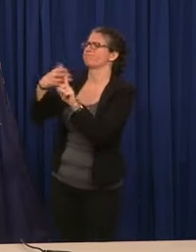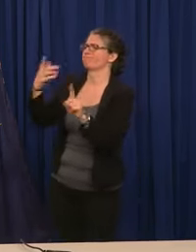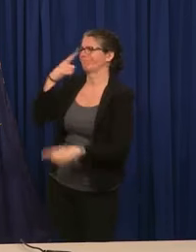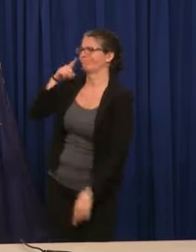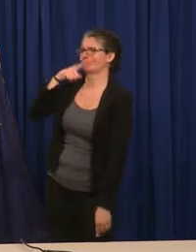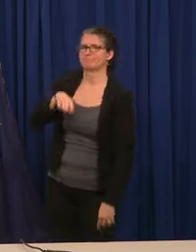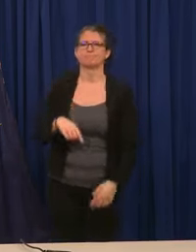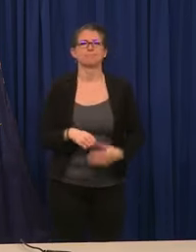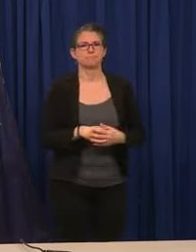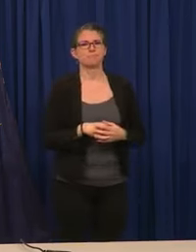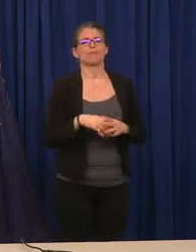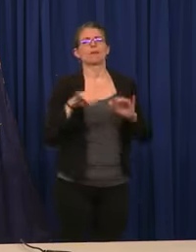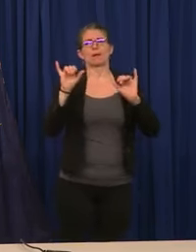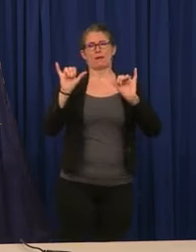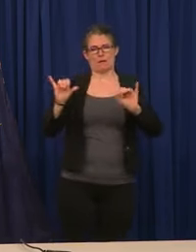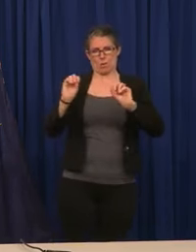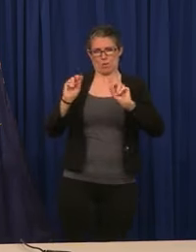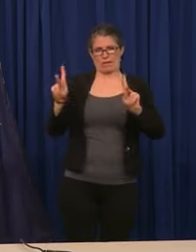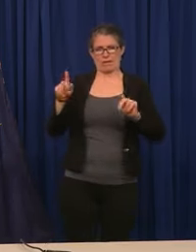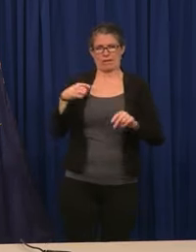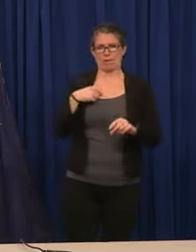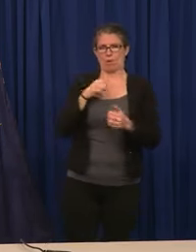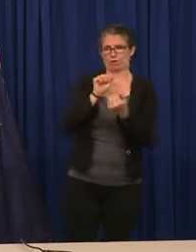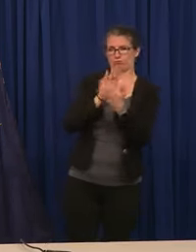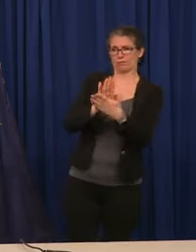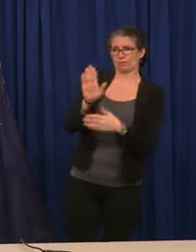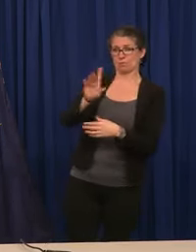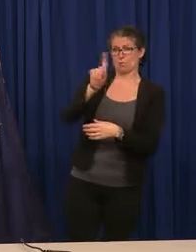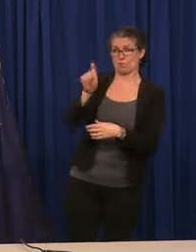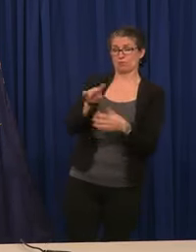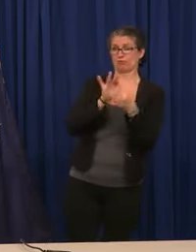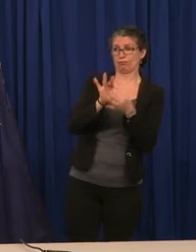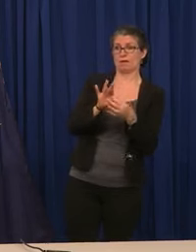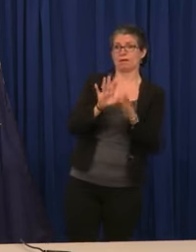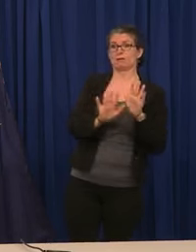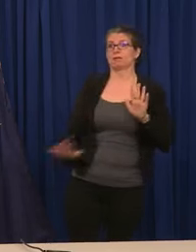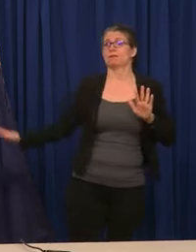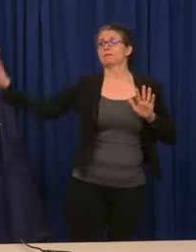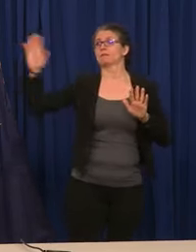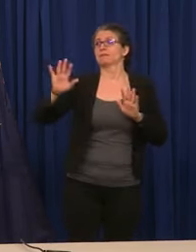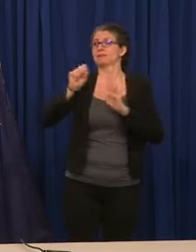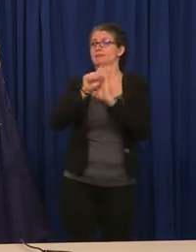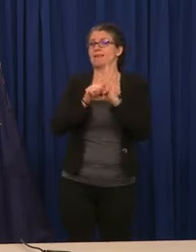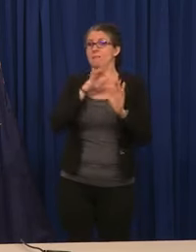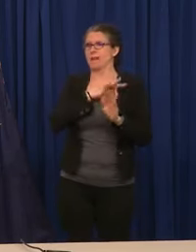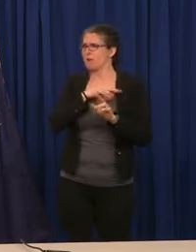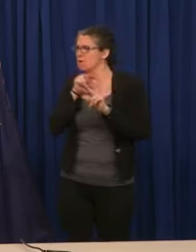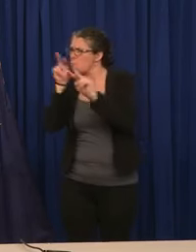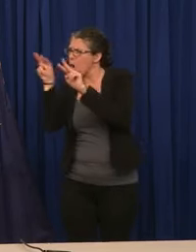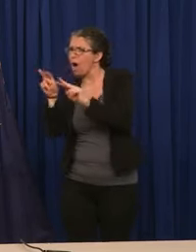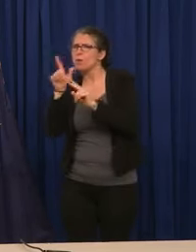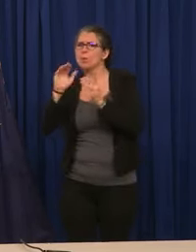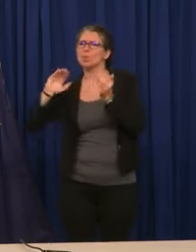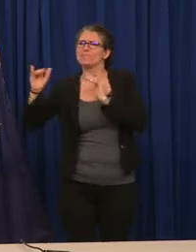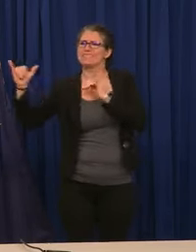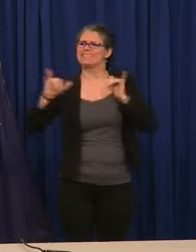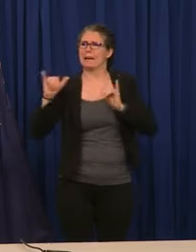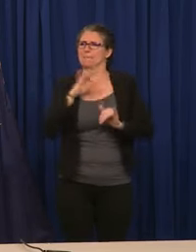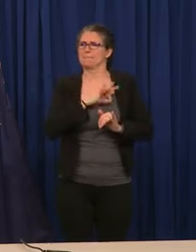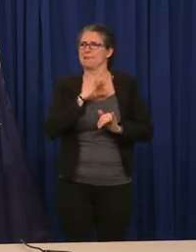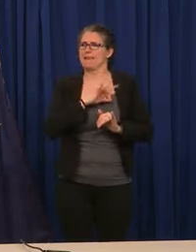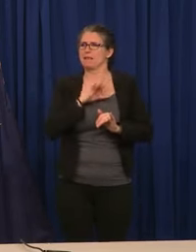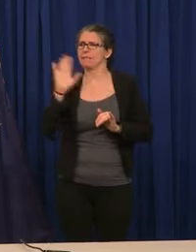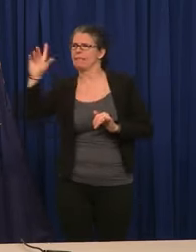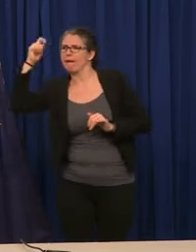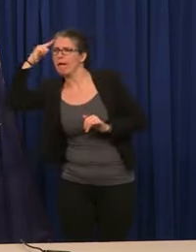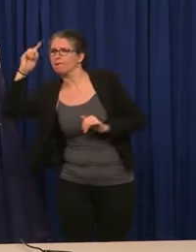with. And I should say at my level, and certainly at Commissioner Lambrew's level and at the governor's level, we remain in